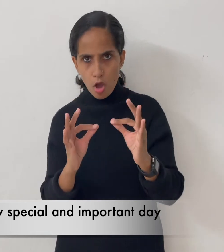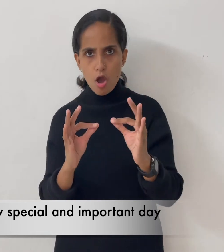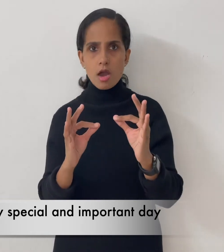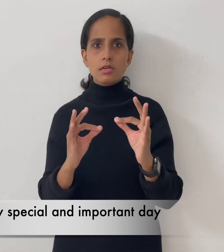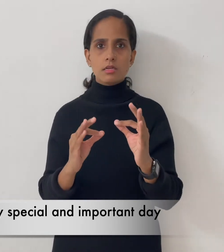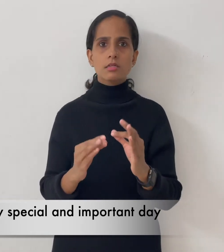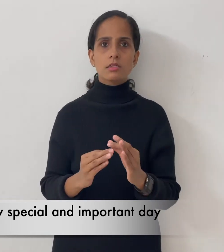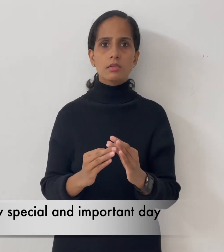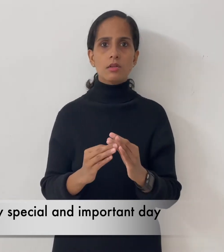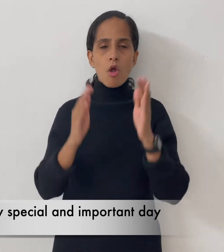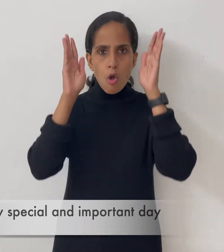It is Autism,